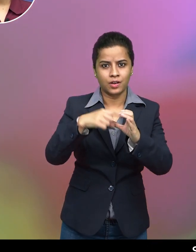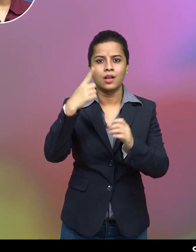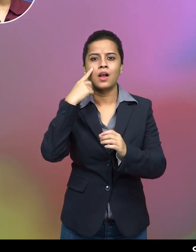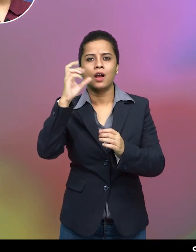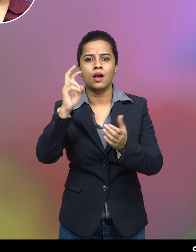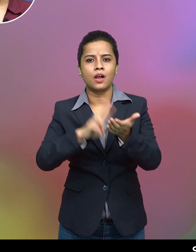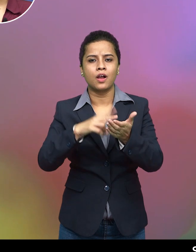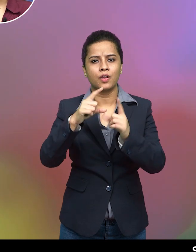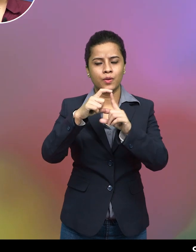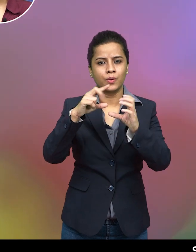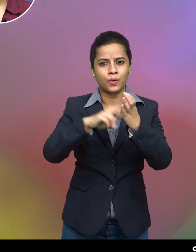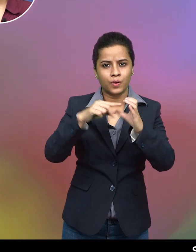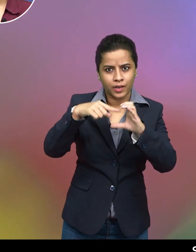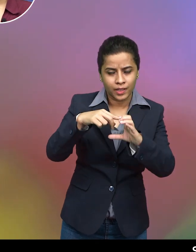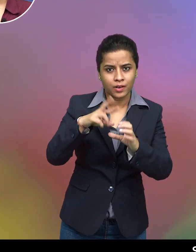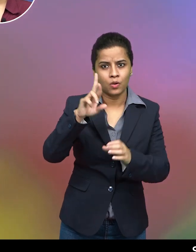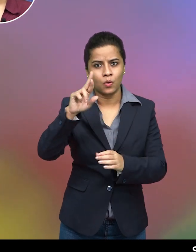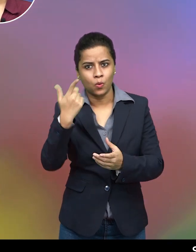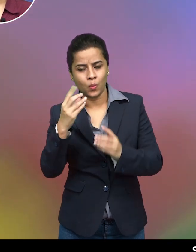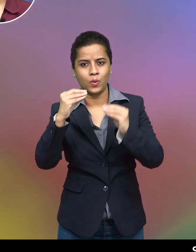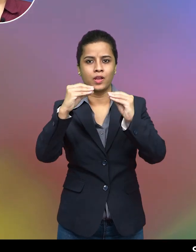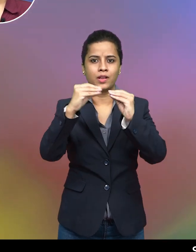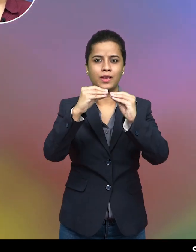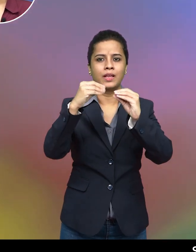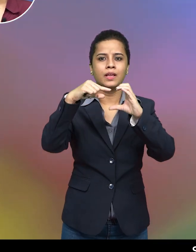betadine solution on it.